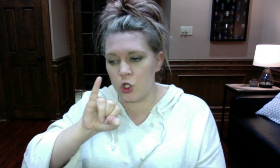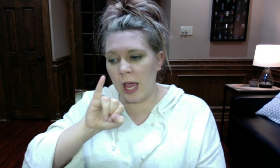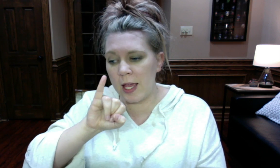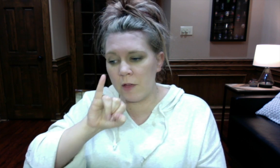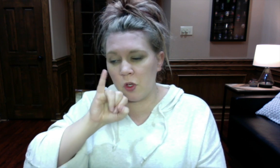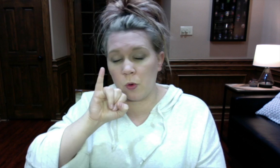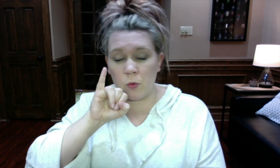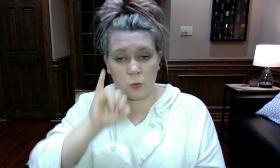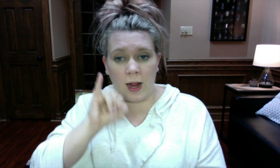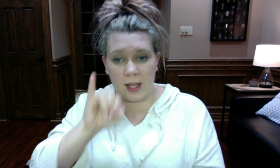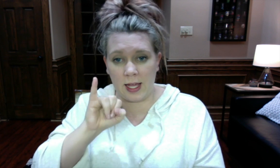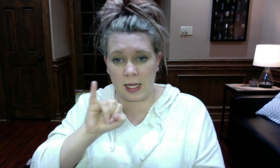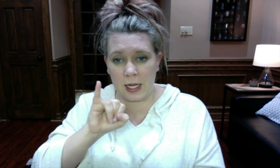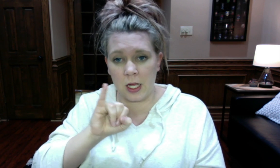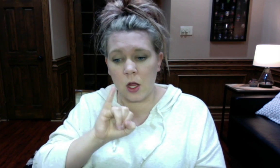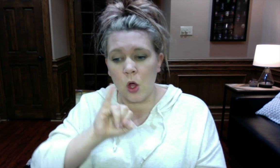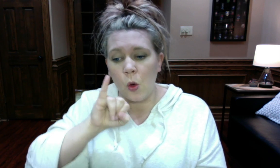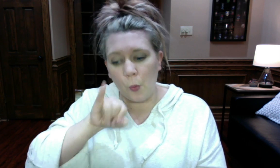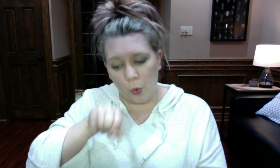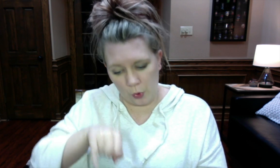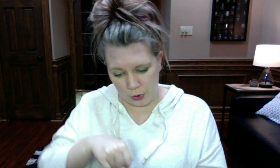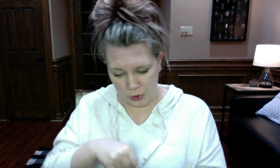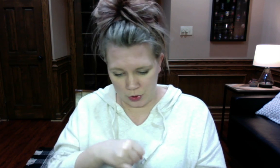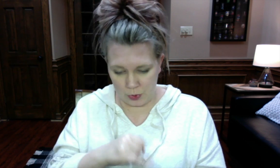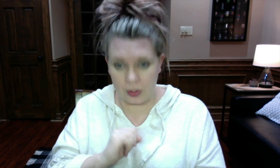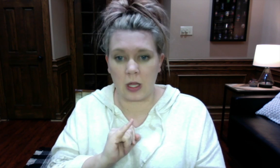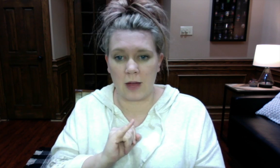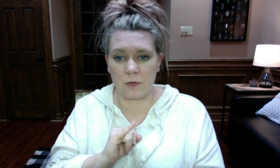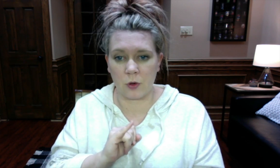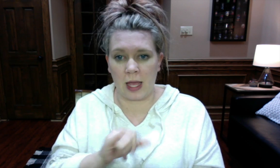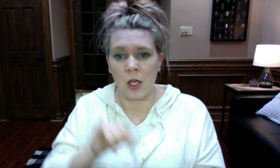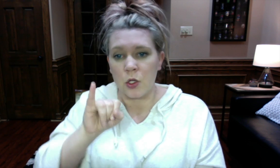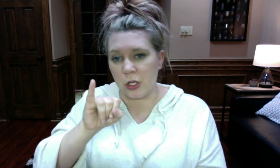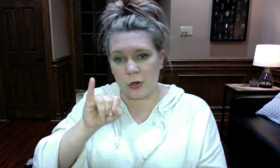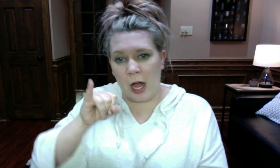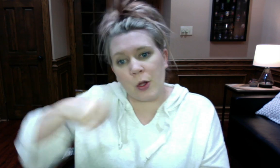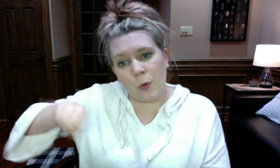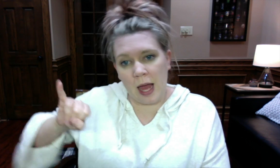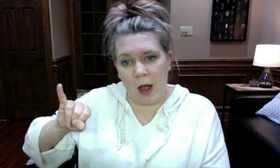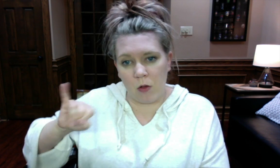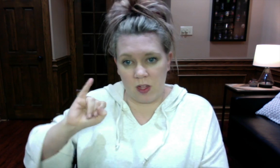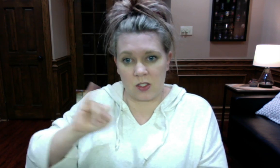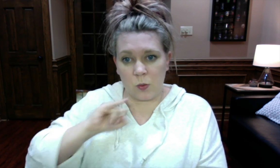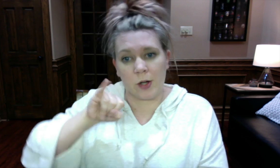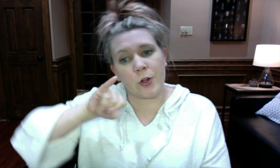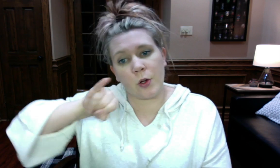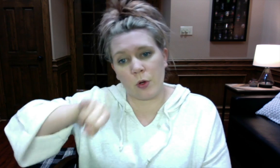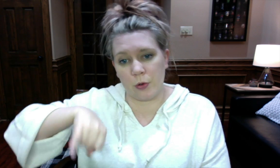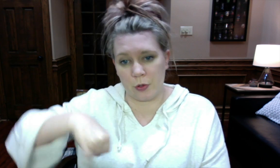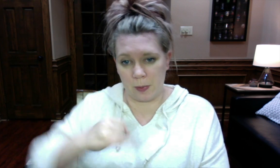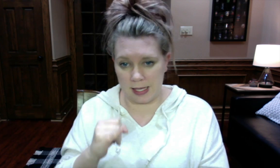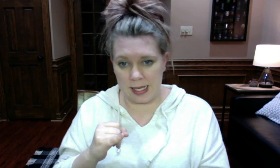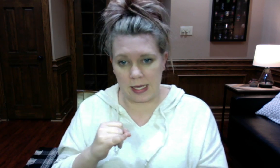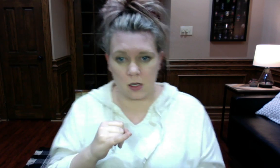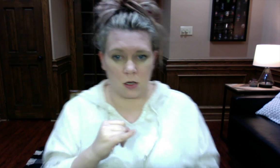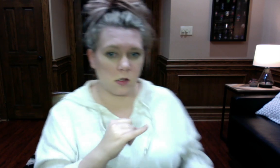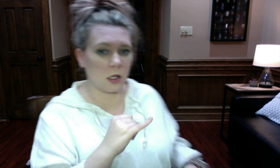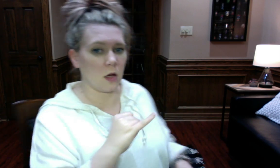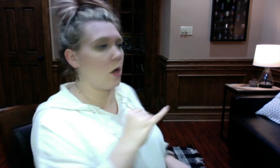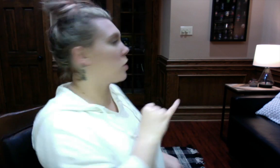if you are right-handed, will hook to the left, okay? So you're not going out. That's weird. You're going to hook your pinky in. So I'll turn